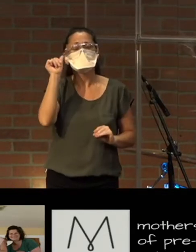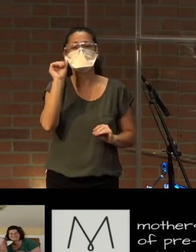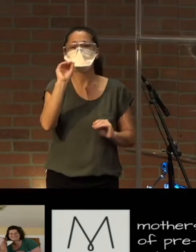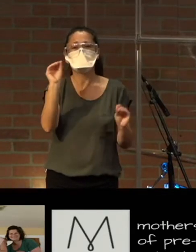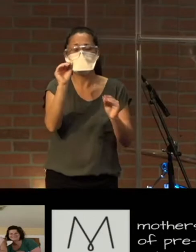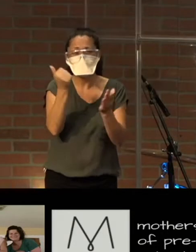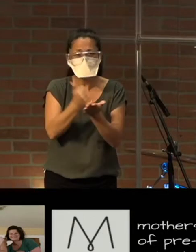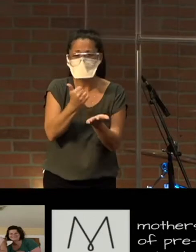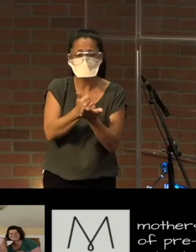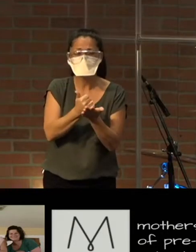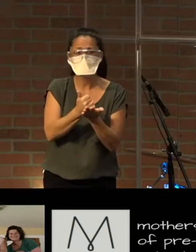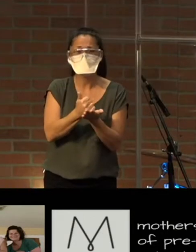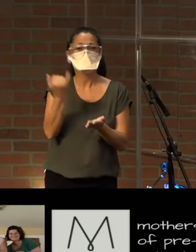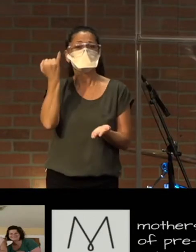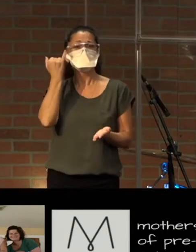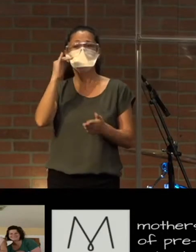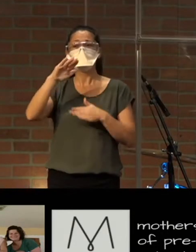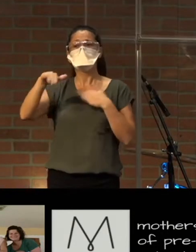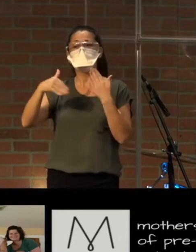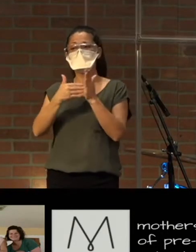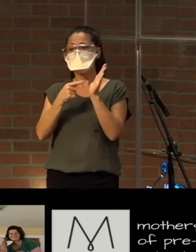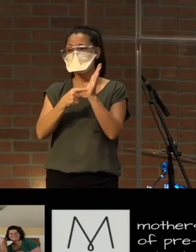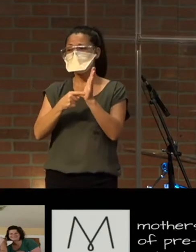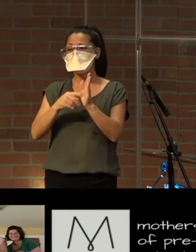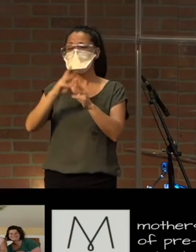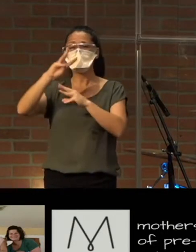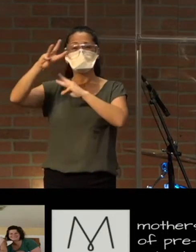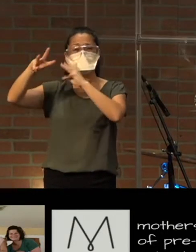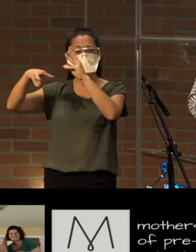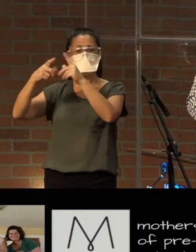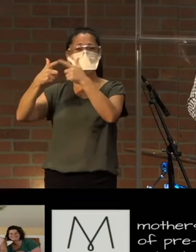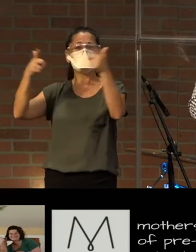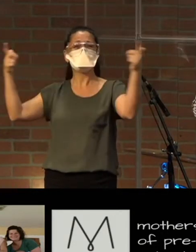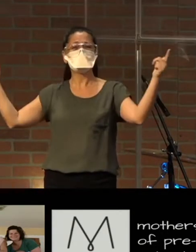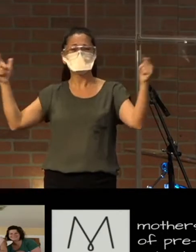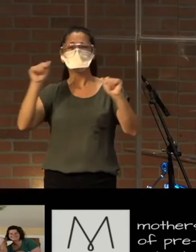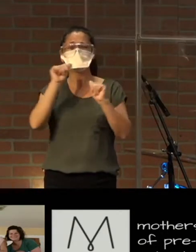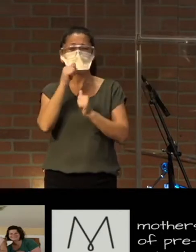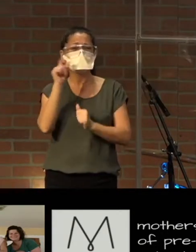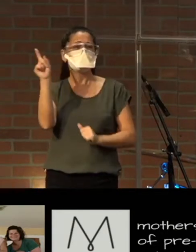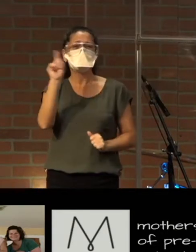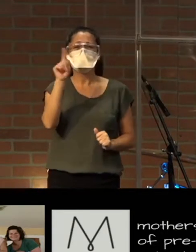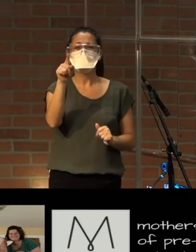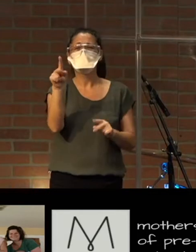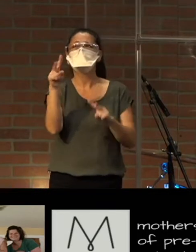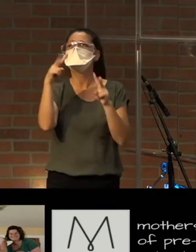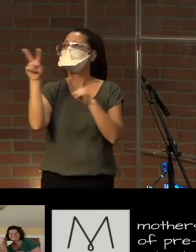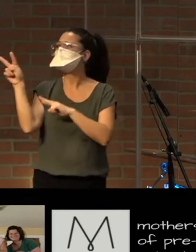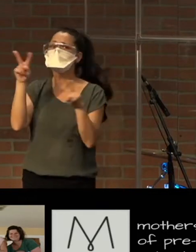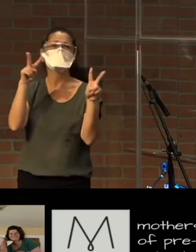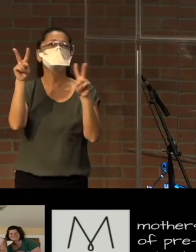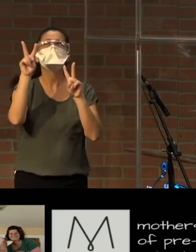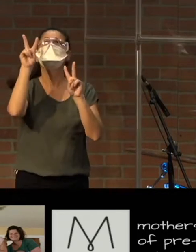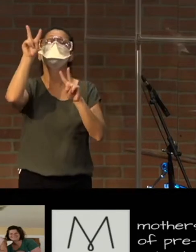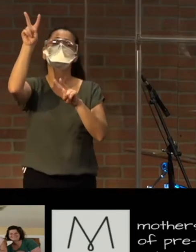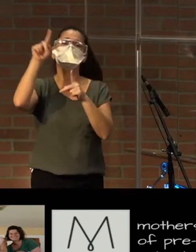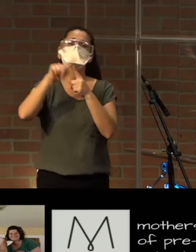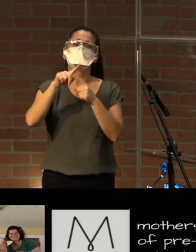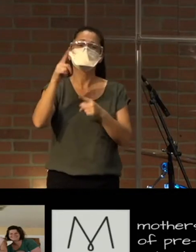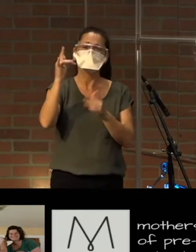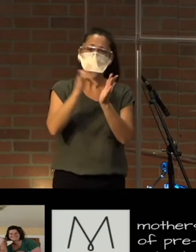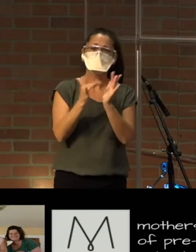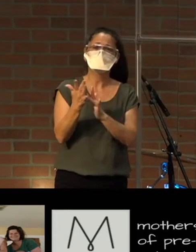So with all of these examples of worldwide suffering, where do you turn if not to Jesus?